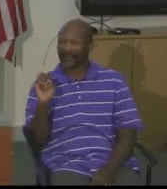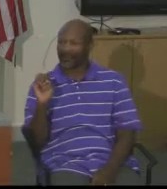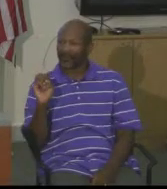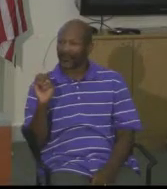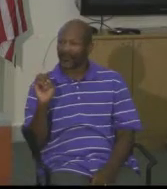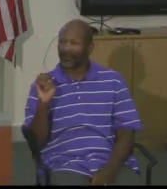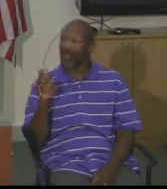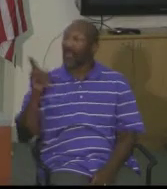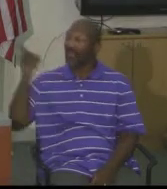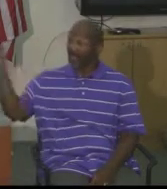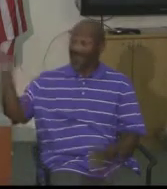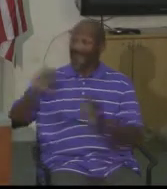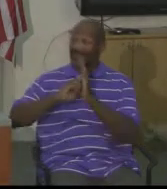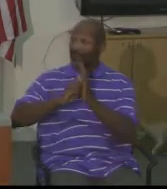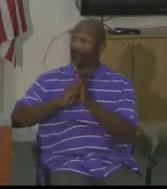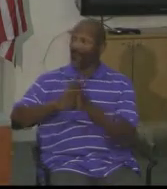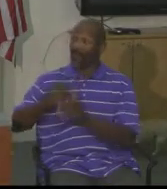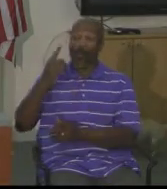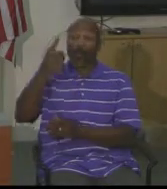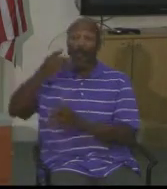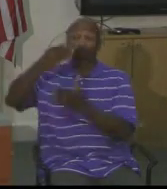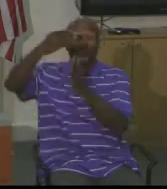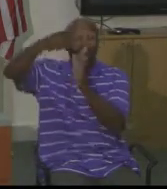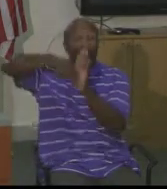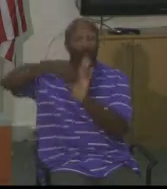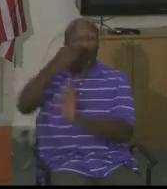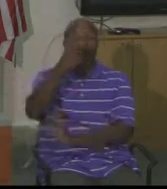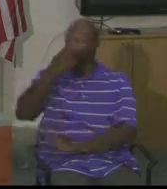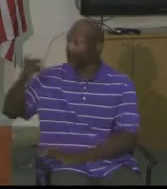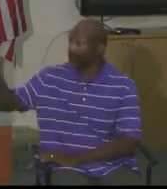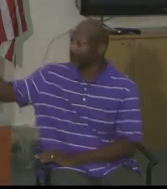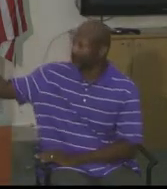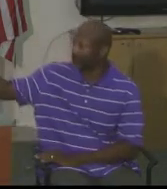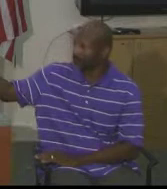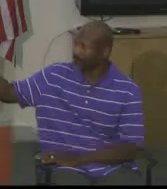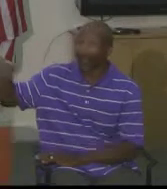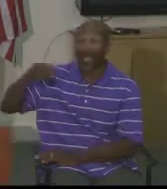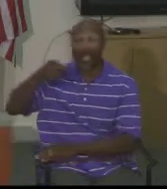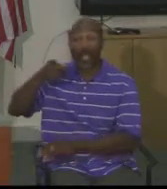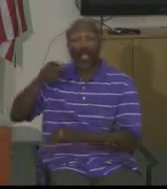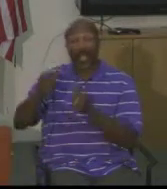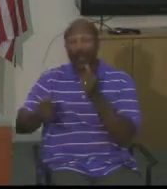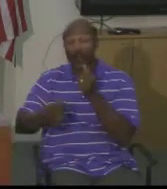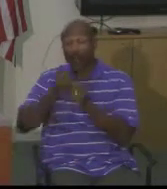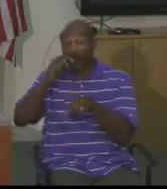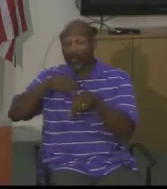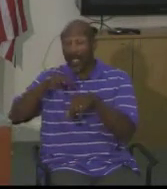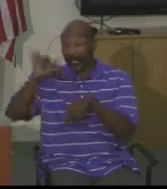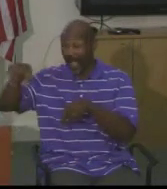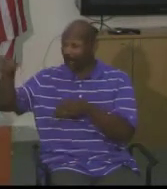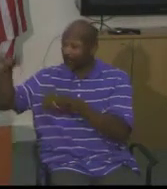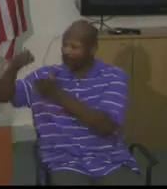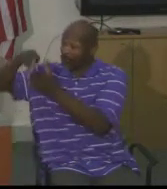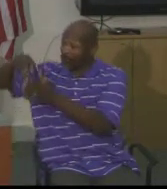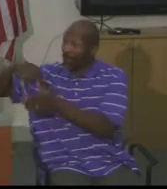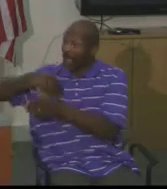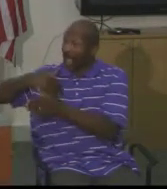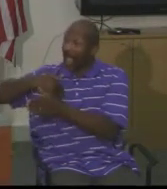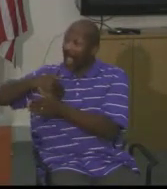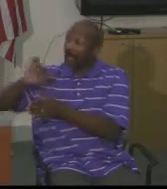particular example, there's only one slot. And what generally happens is that you end up